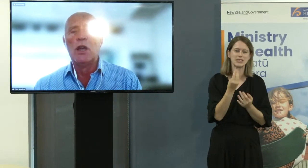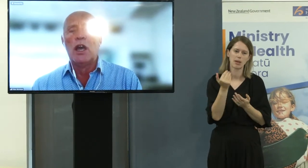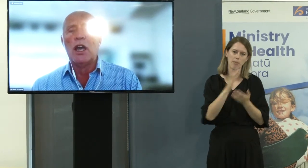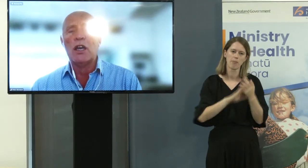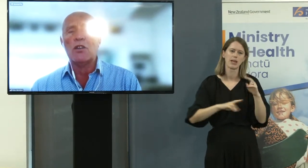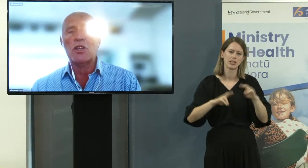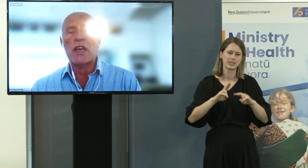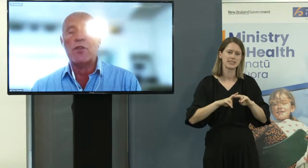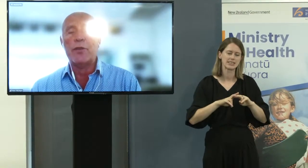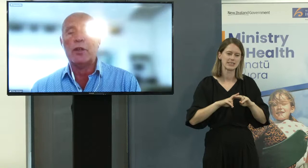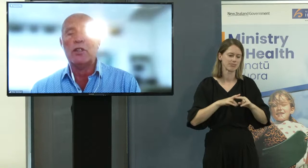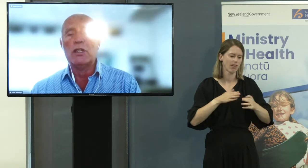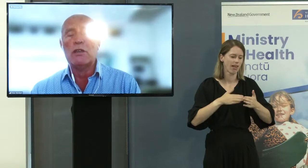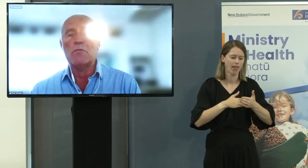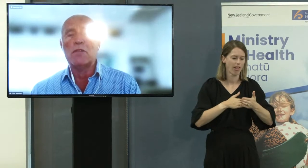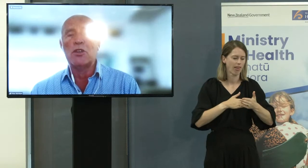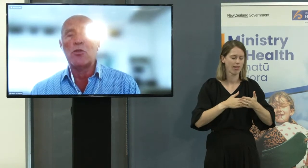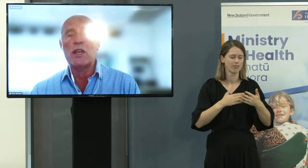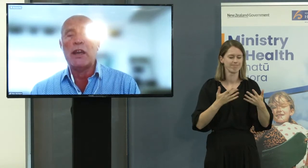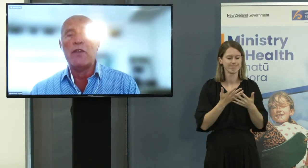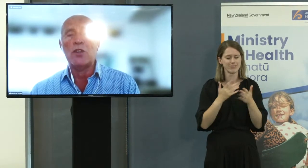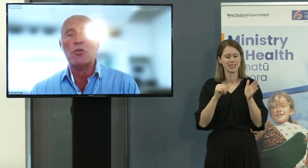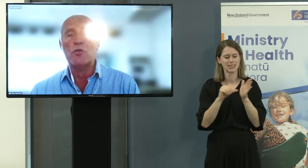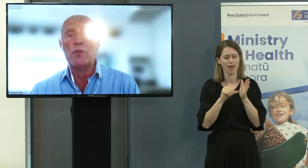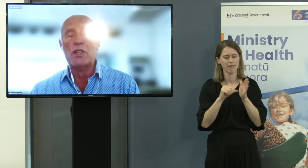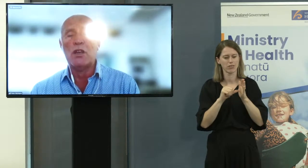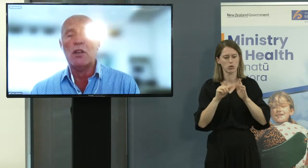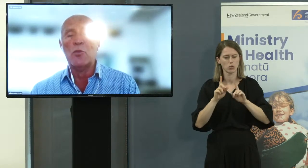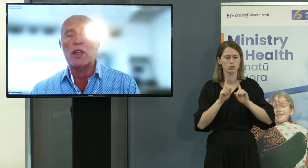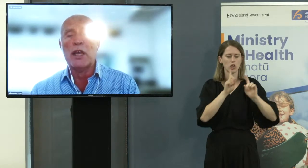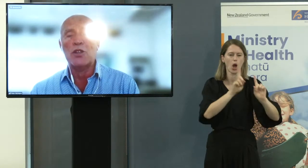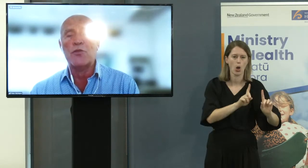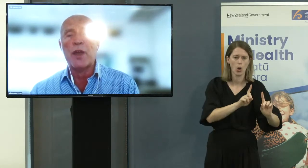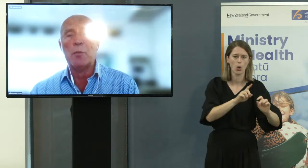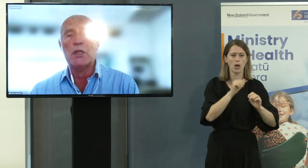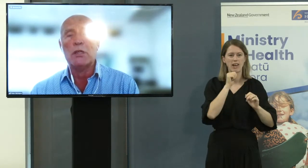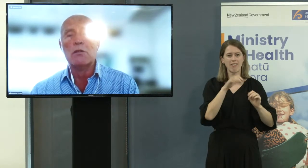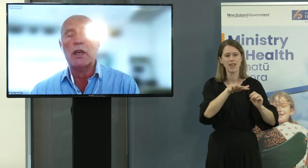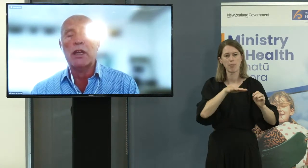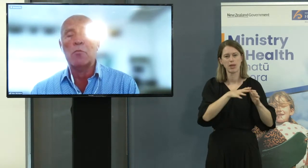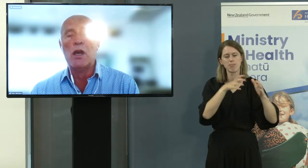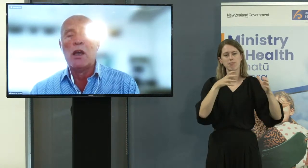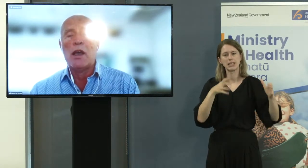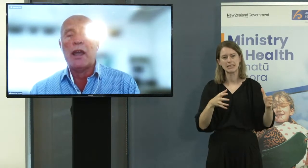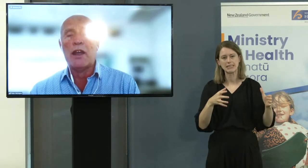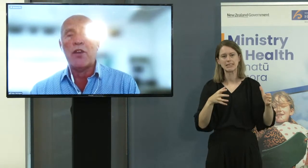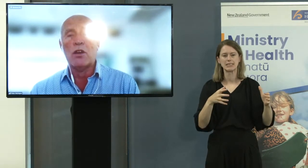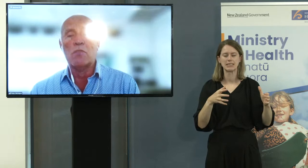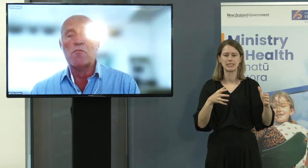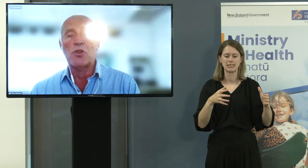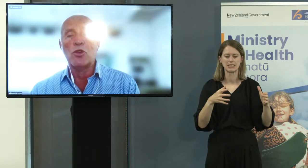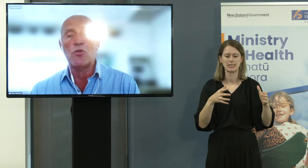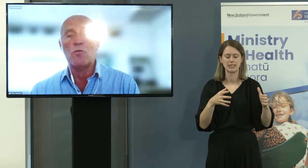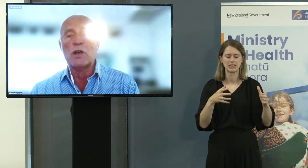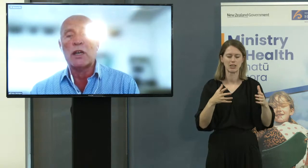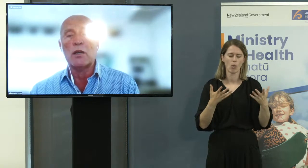who just have difficulty, getting their children, particularly with larger families and